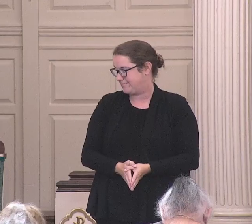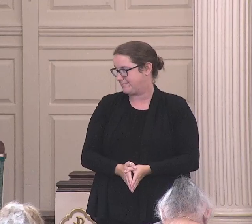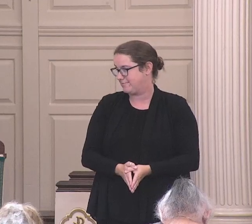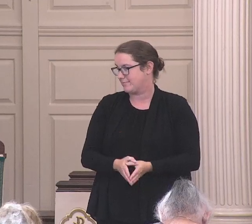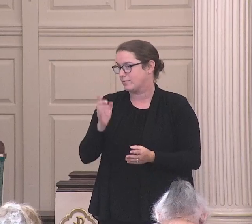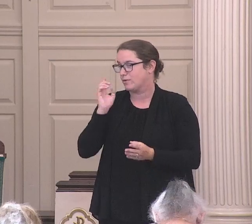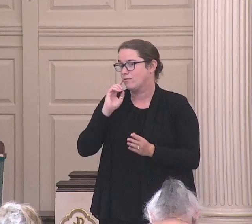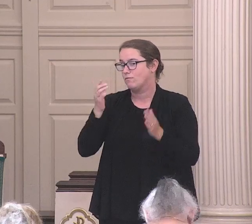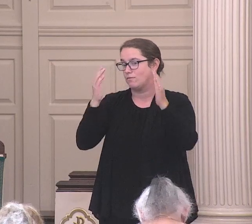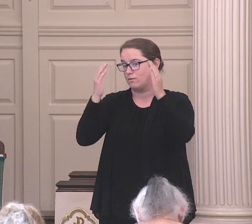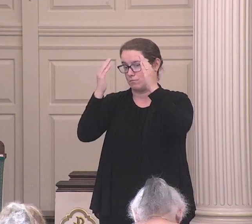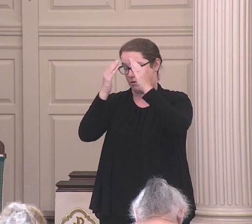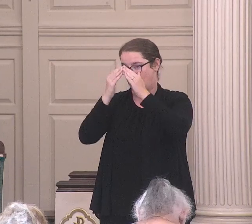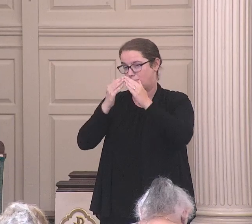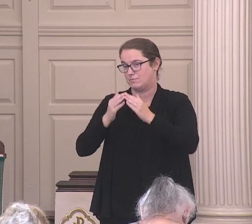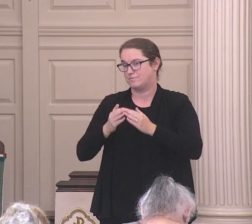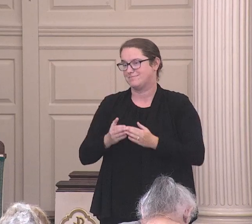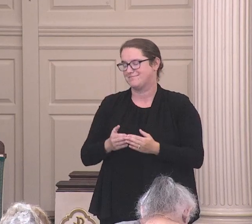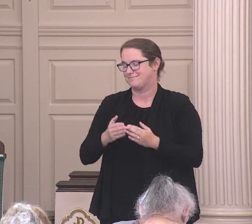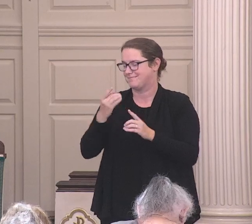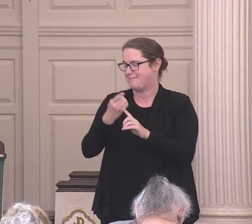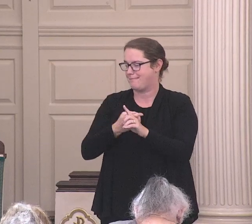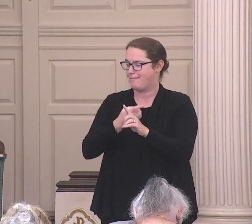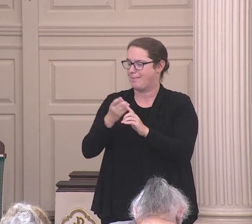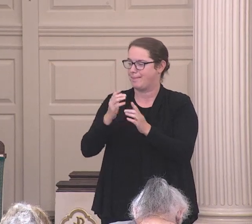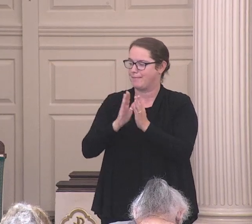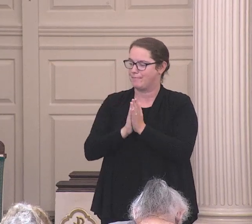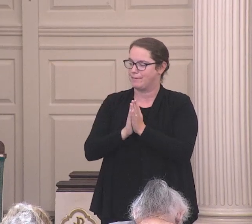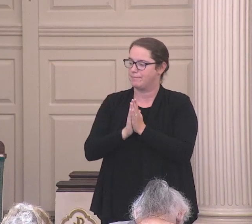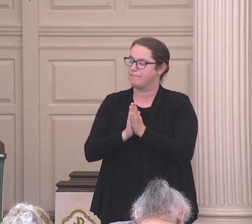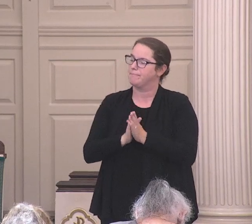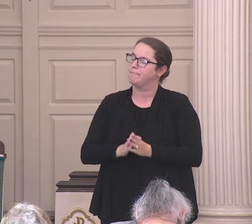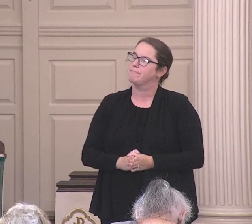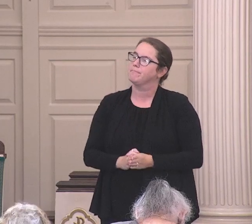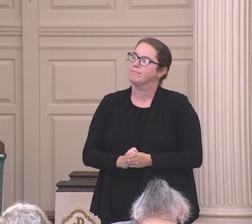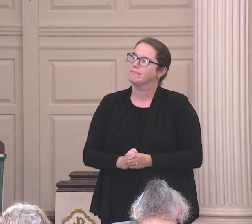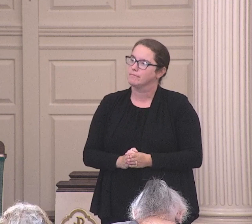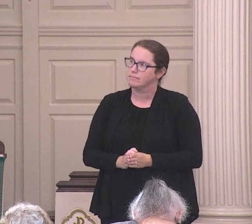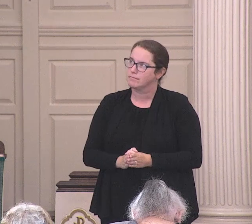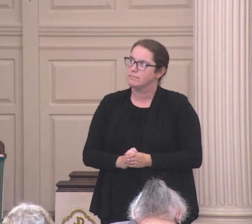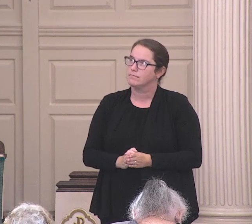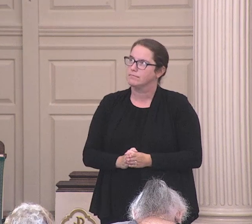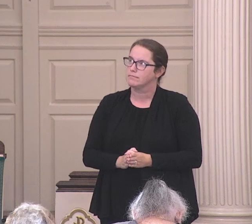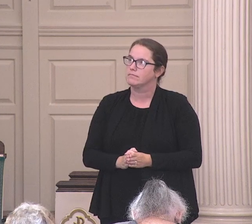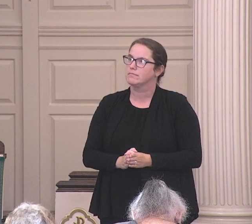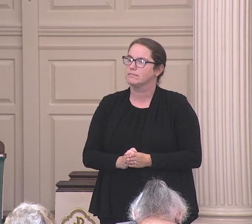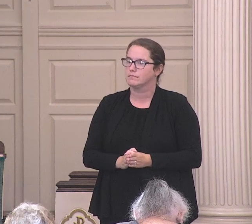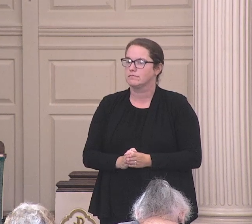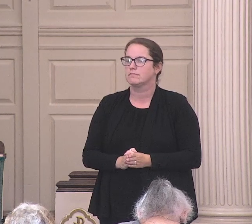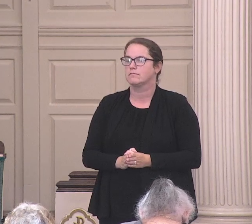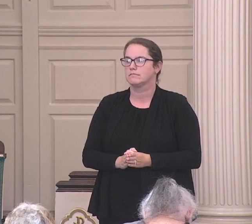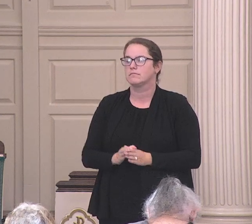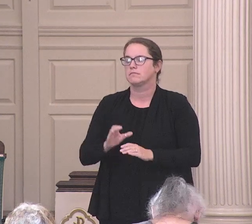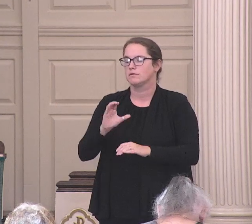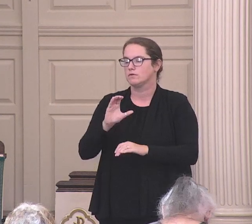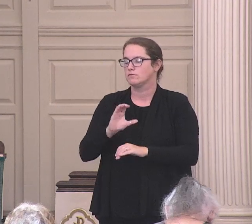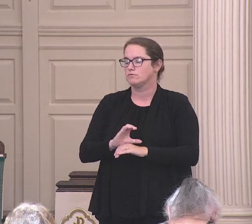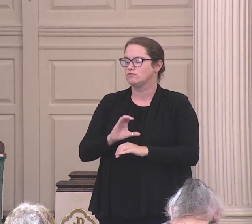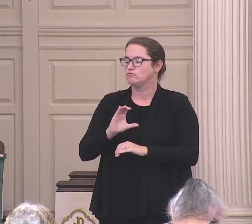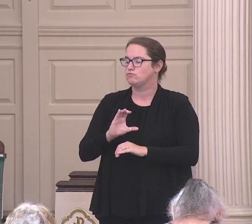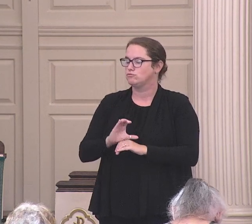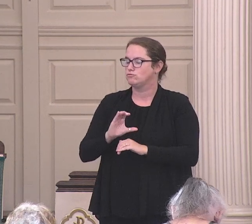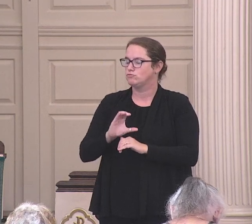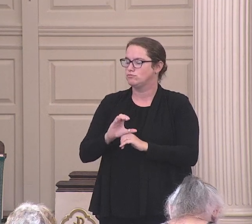For the Pope's monthly intention, that the Church continue to sustain in all ways a synodal